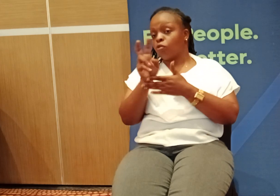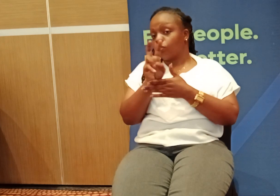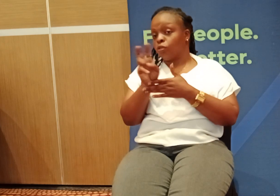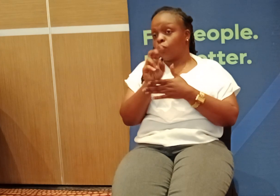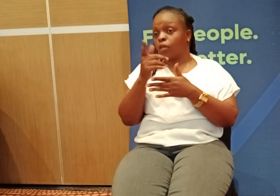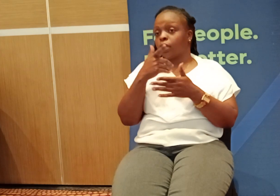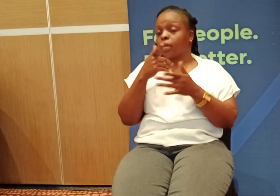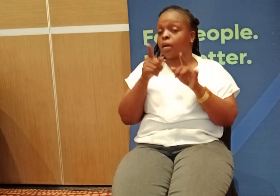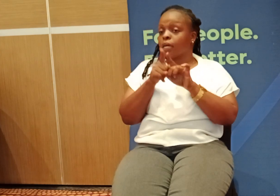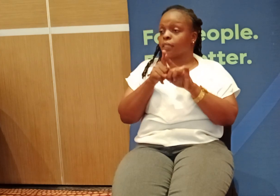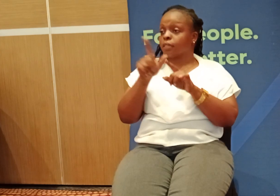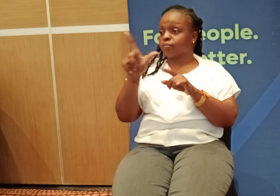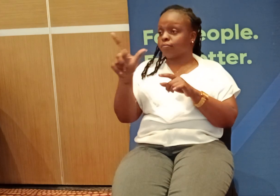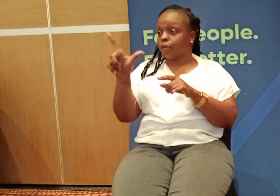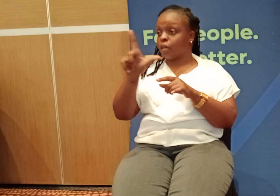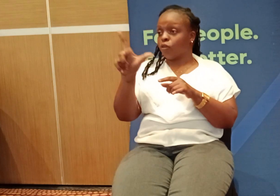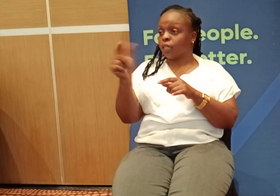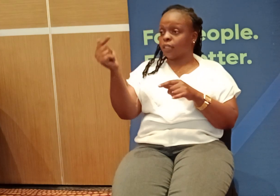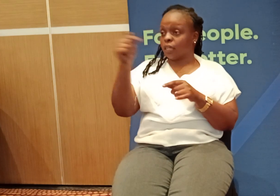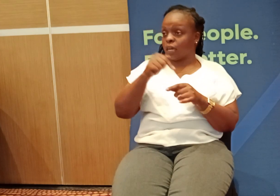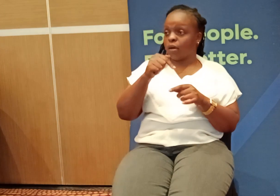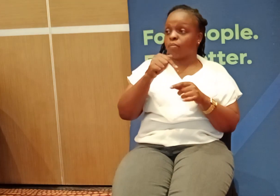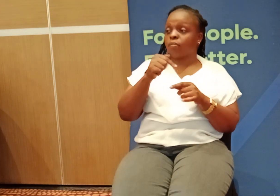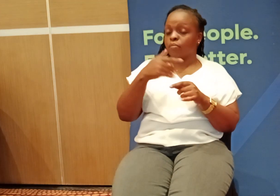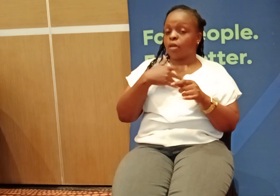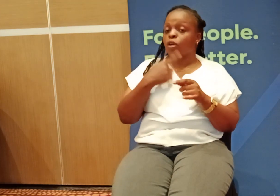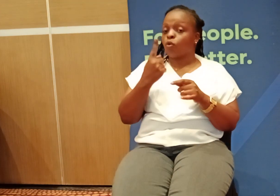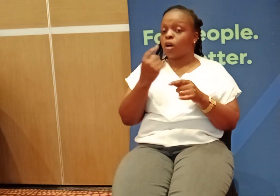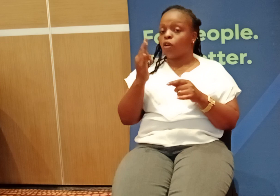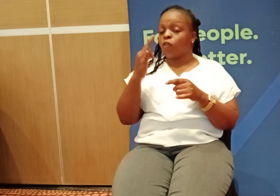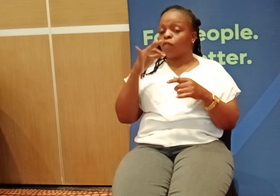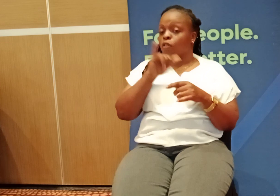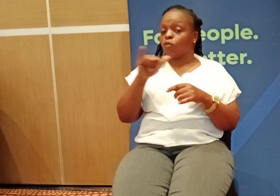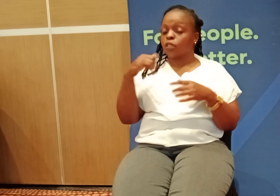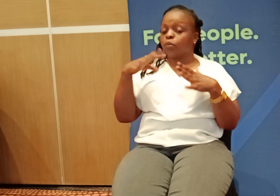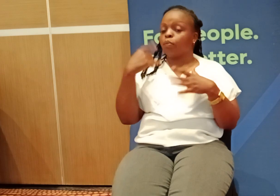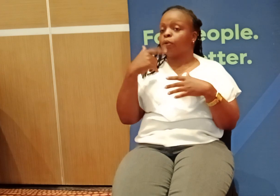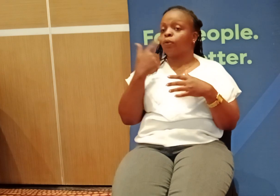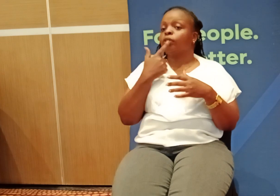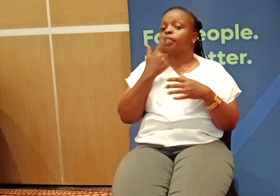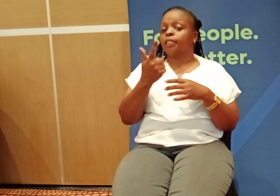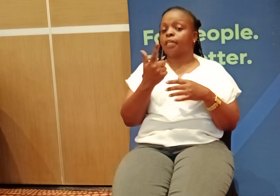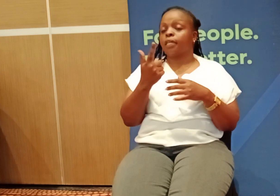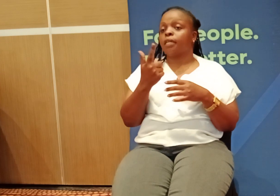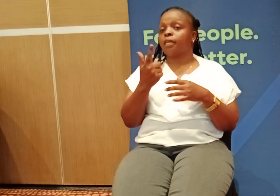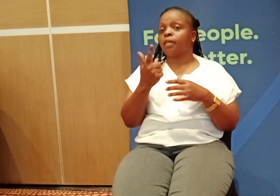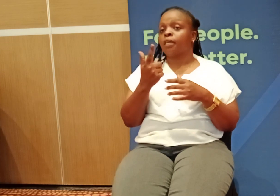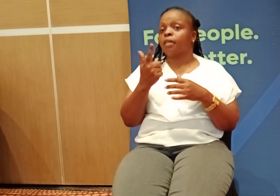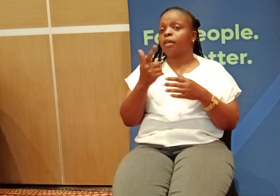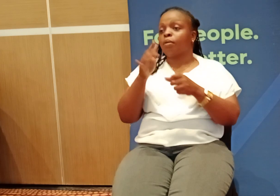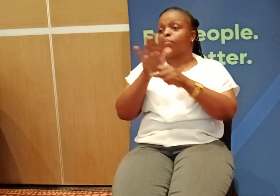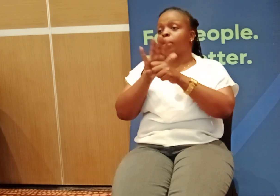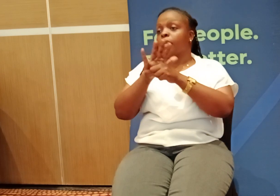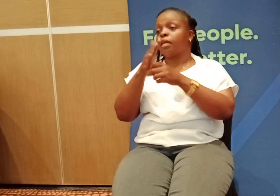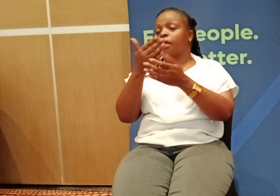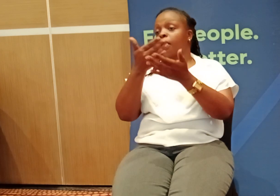As Lawrence comes in here, I'm one of those people who will say many thanks that 2023 is over